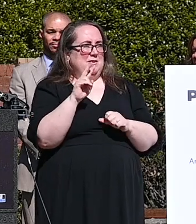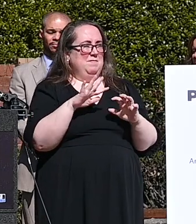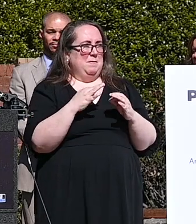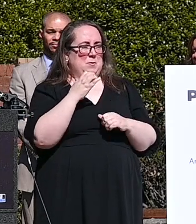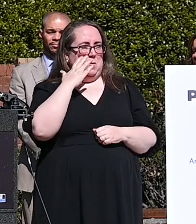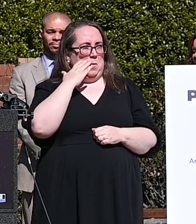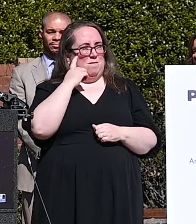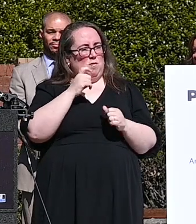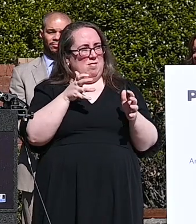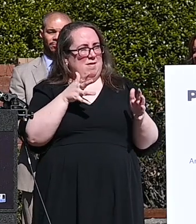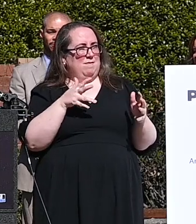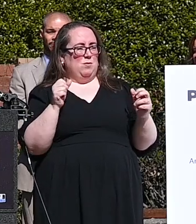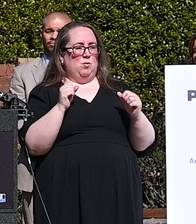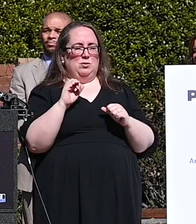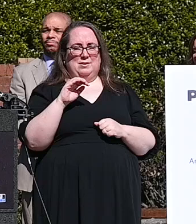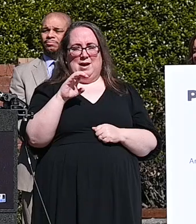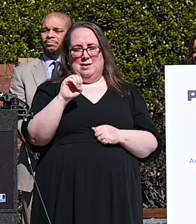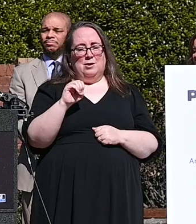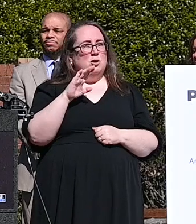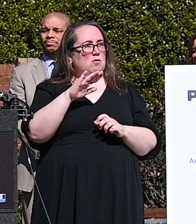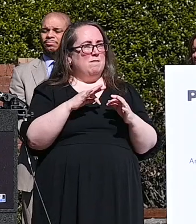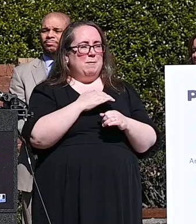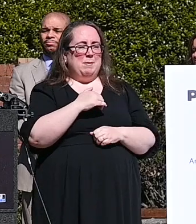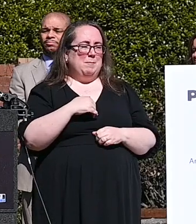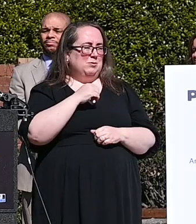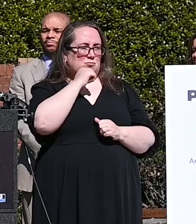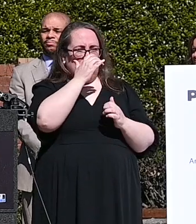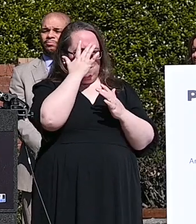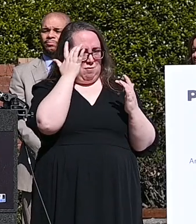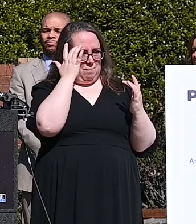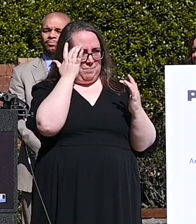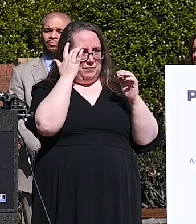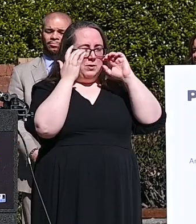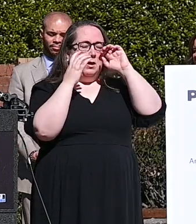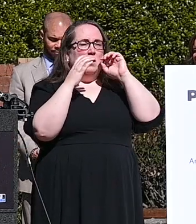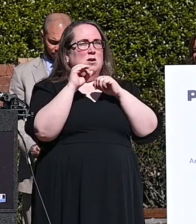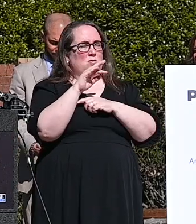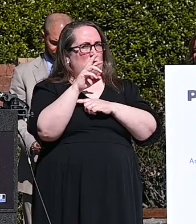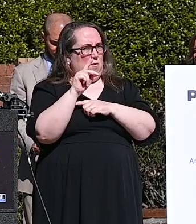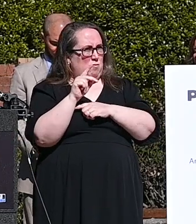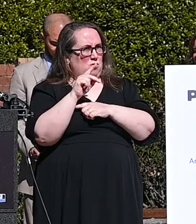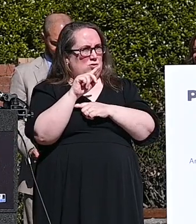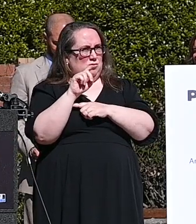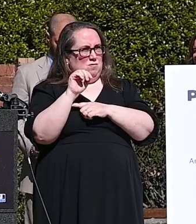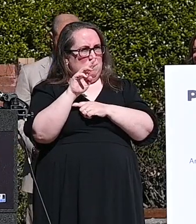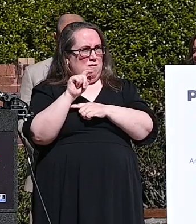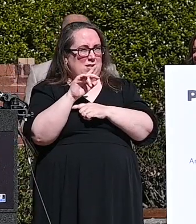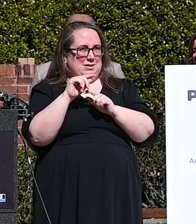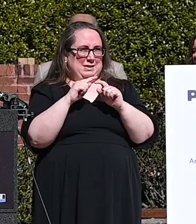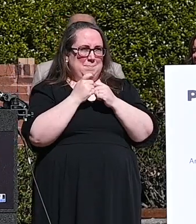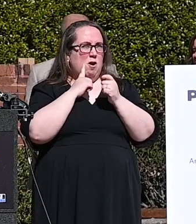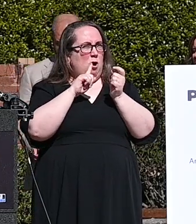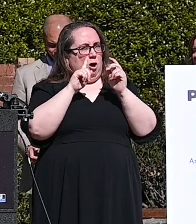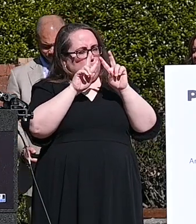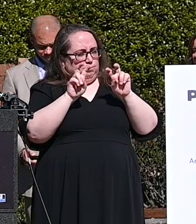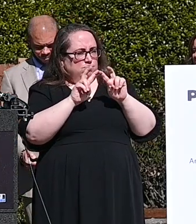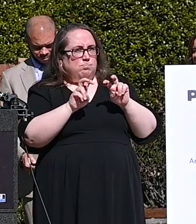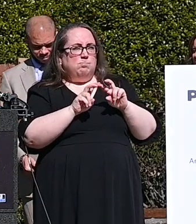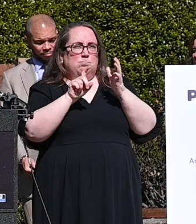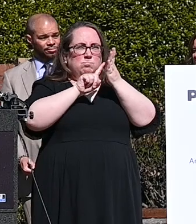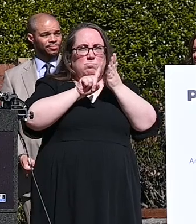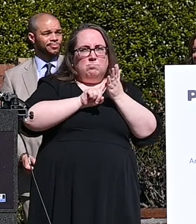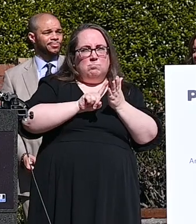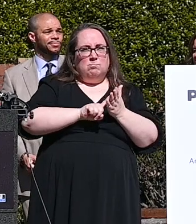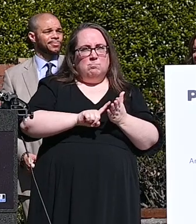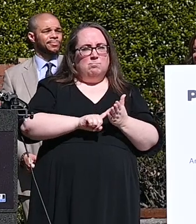remaining cold cases, your loved ones, are not forgotten. Corporal Zufall and his team are going over these cases with a fine-tooth comb,